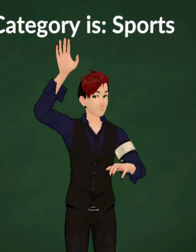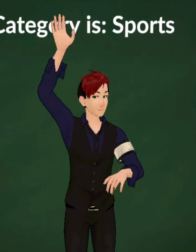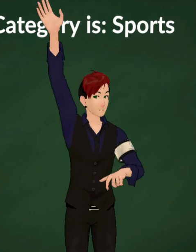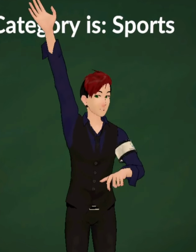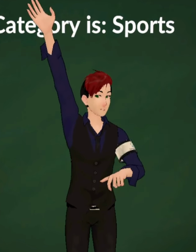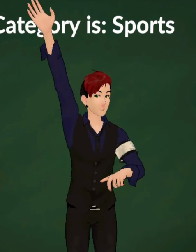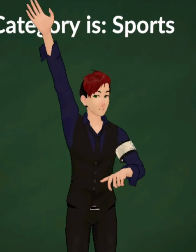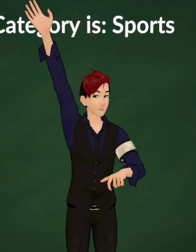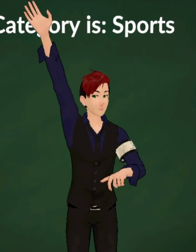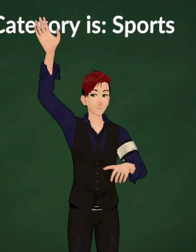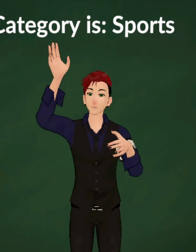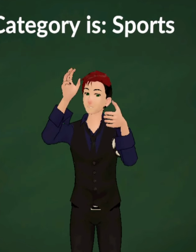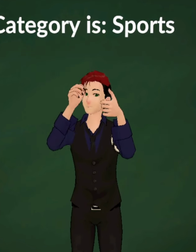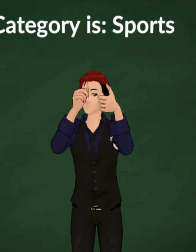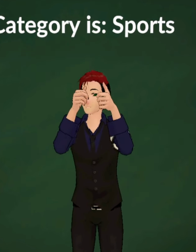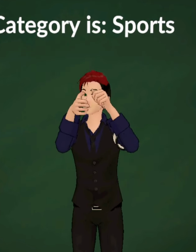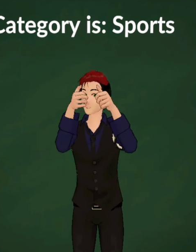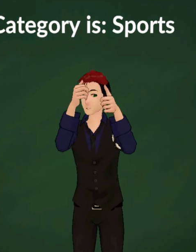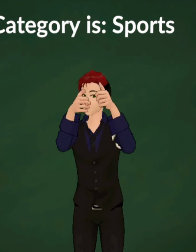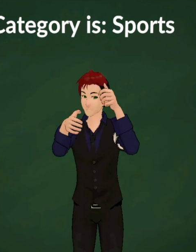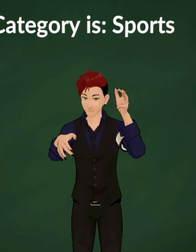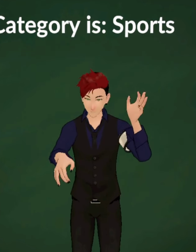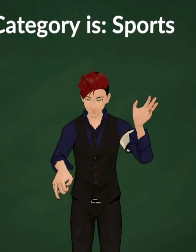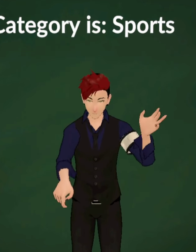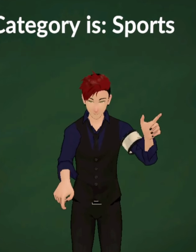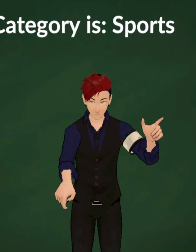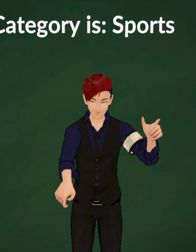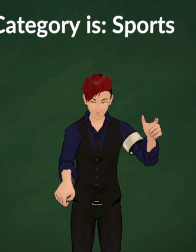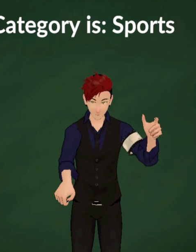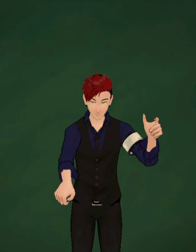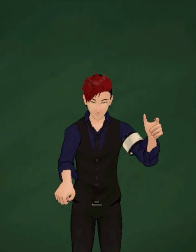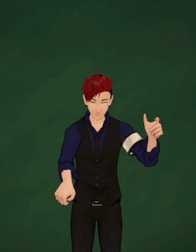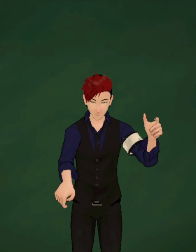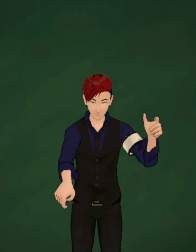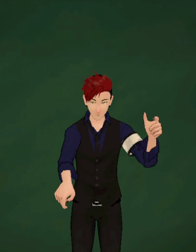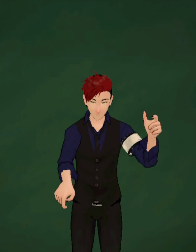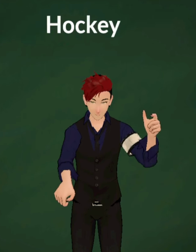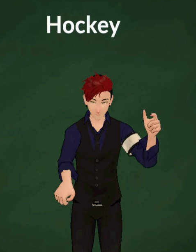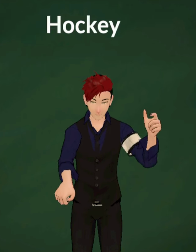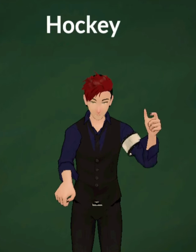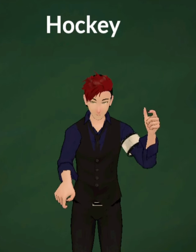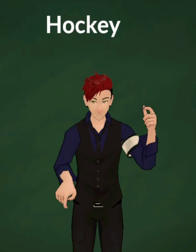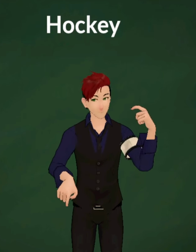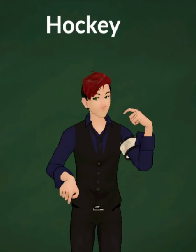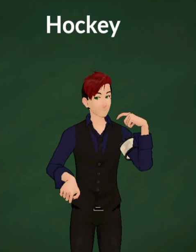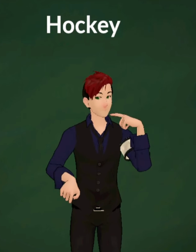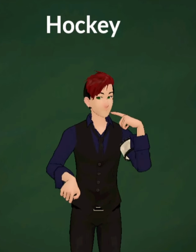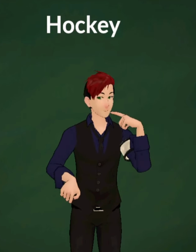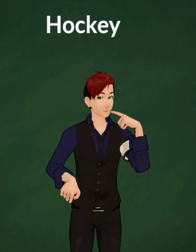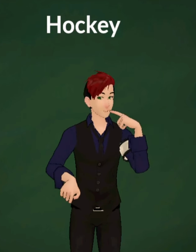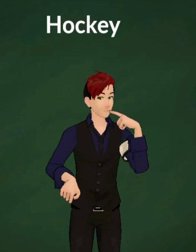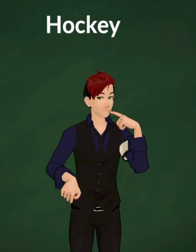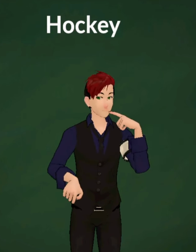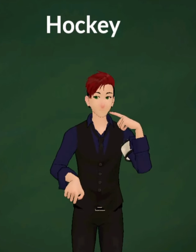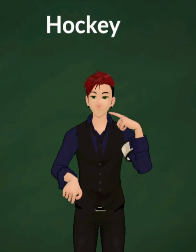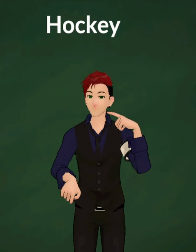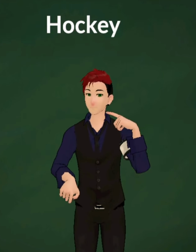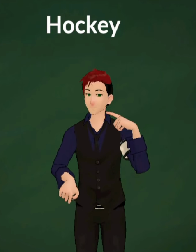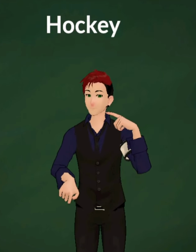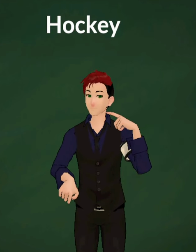Next category is sports. Okay. Yeah, it was mij. That's a category. Here's your word.